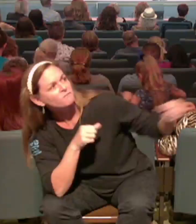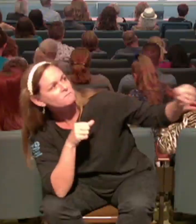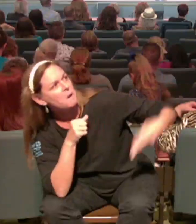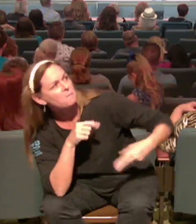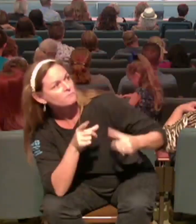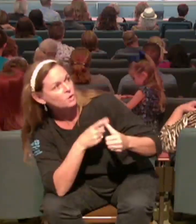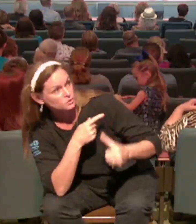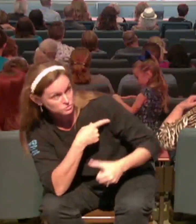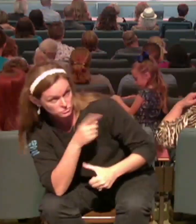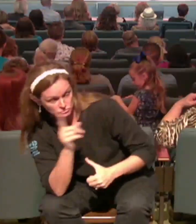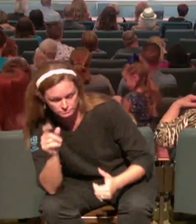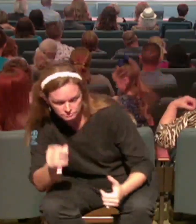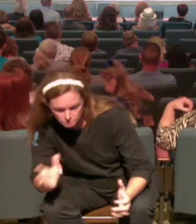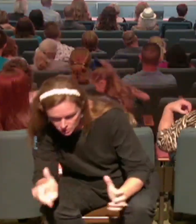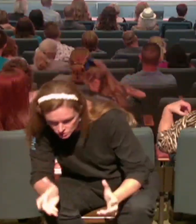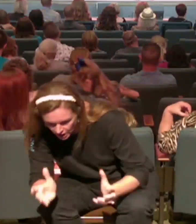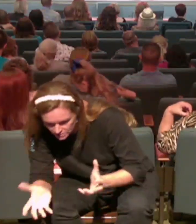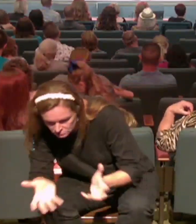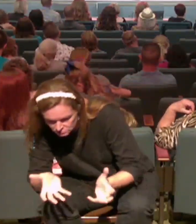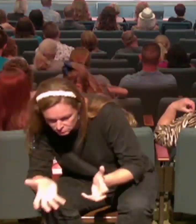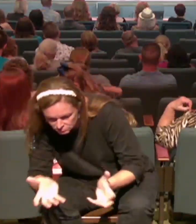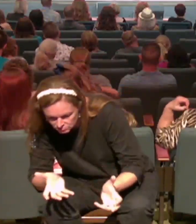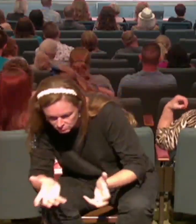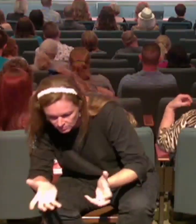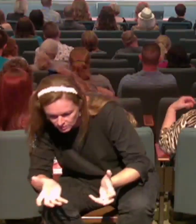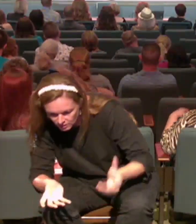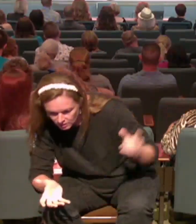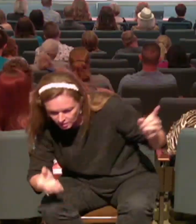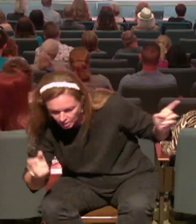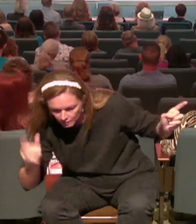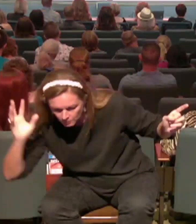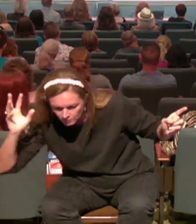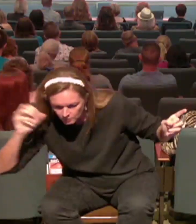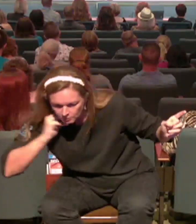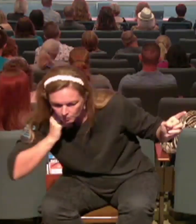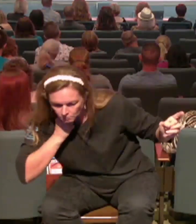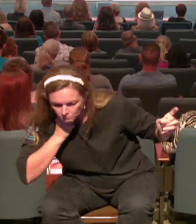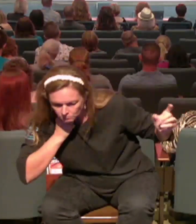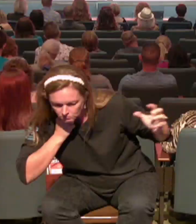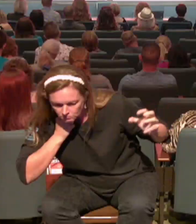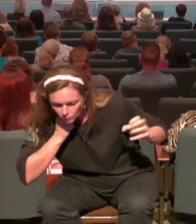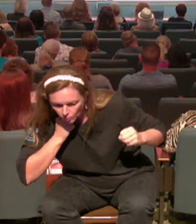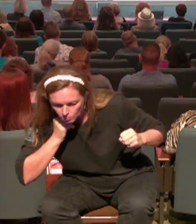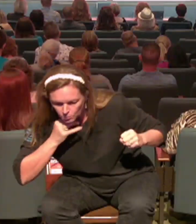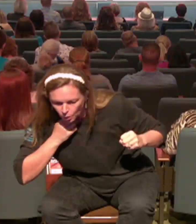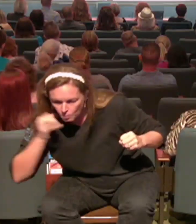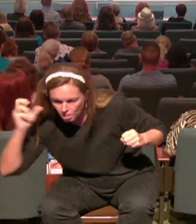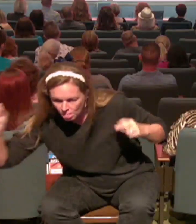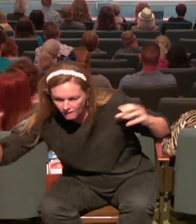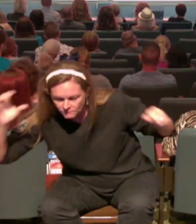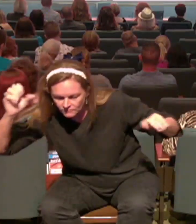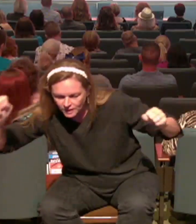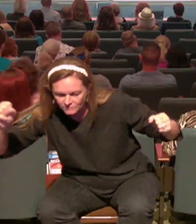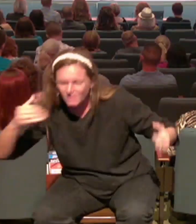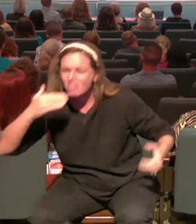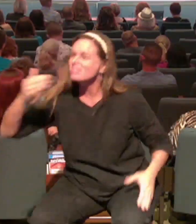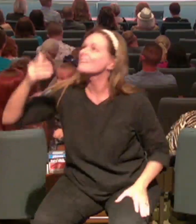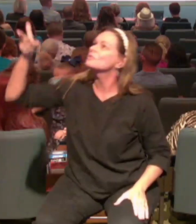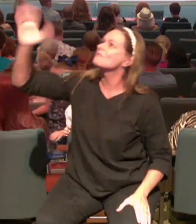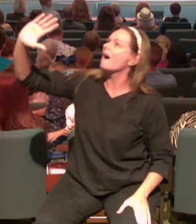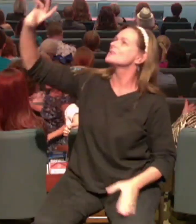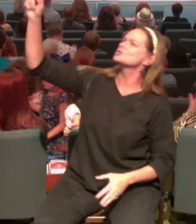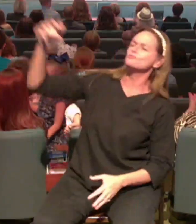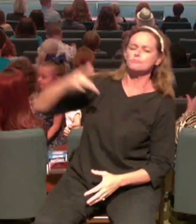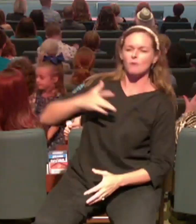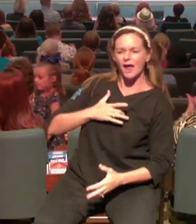things to, you know, be thankful for. But I want you to thank God that he stooped down for you, that grace stooped down for you, came down